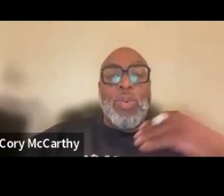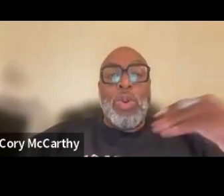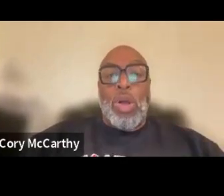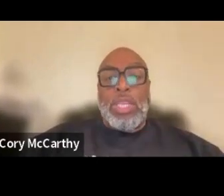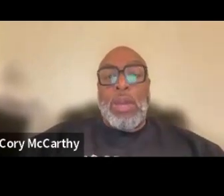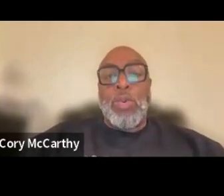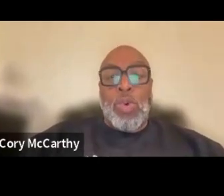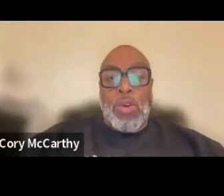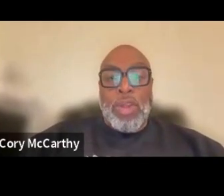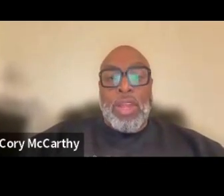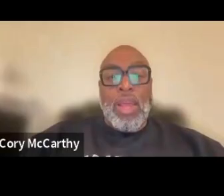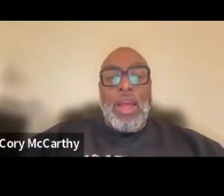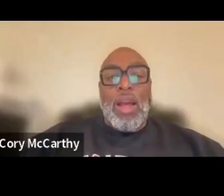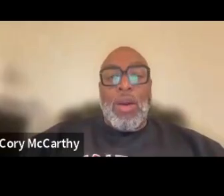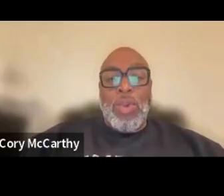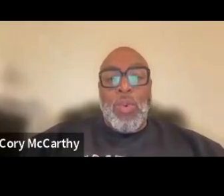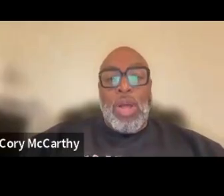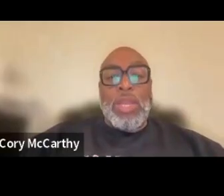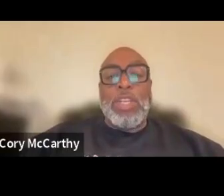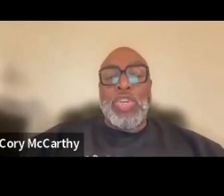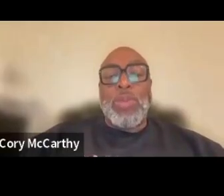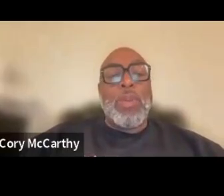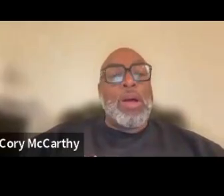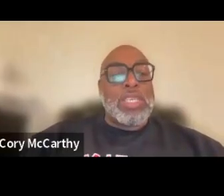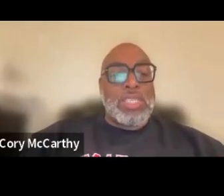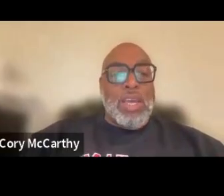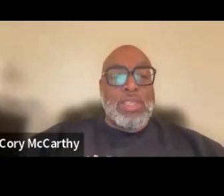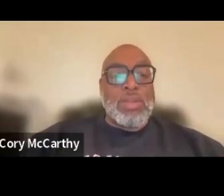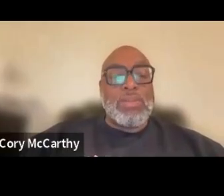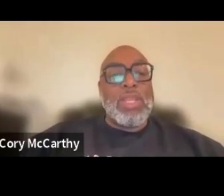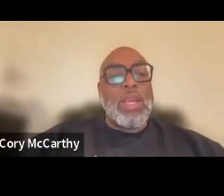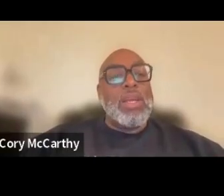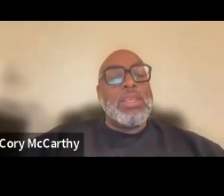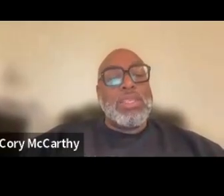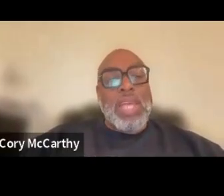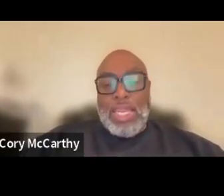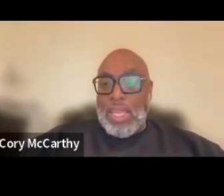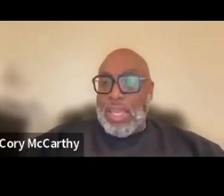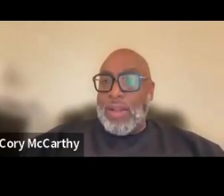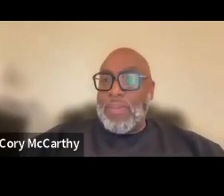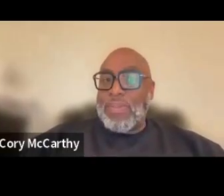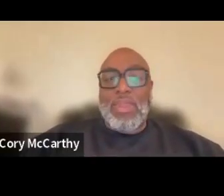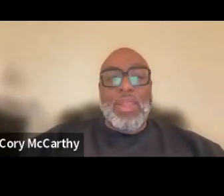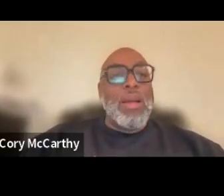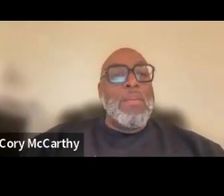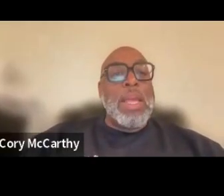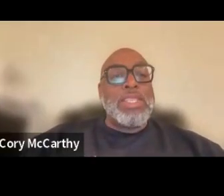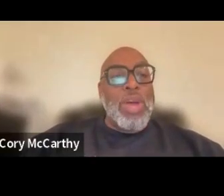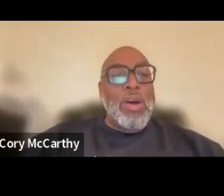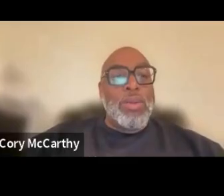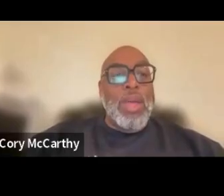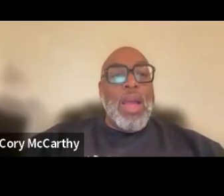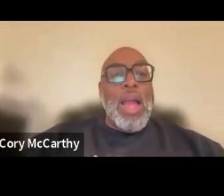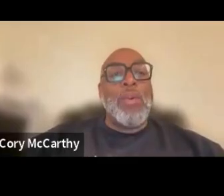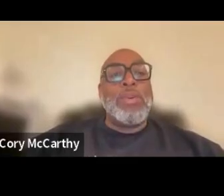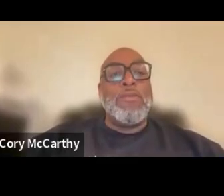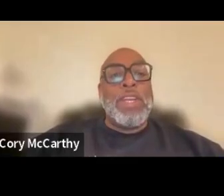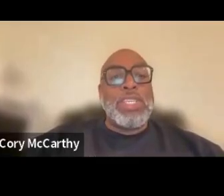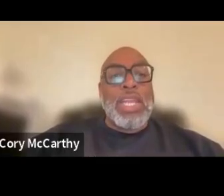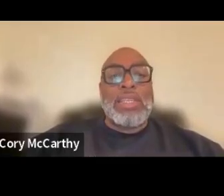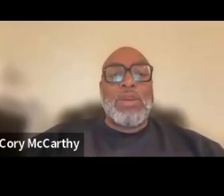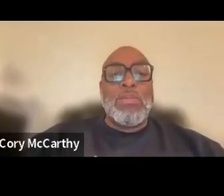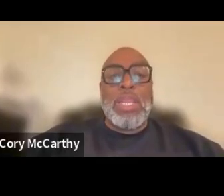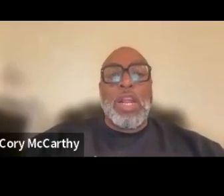survival. We want them to worry. We want them to dream about success. Secondly, mental health.